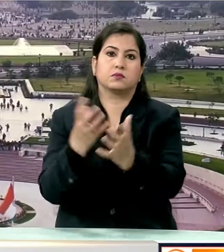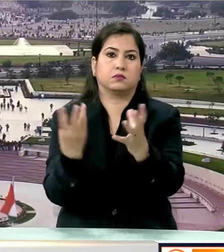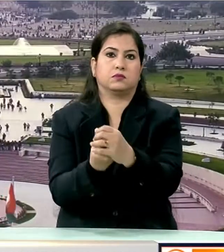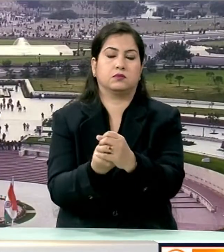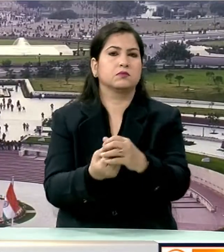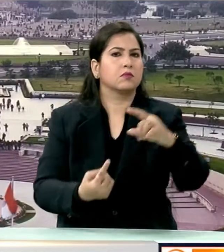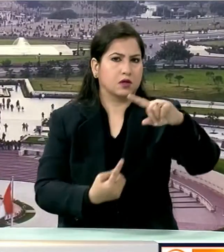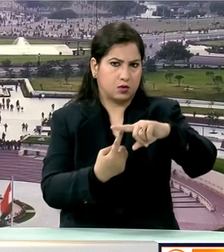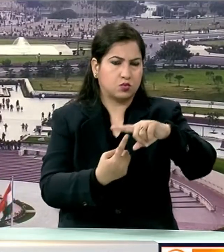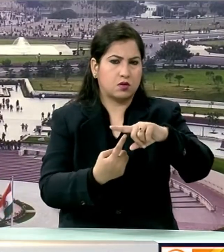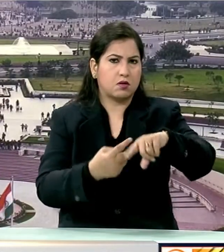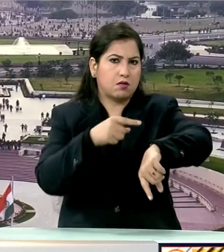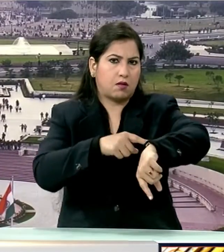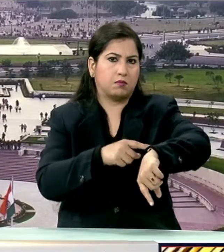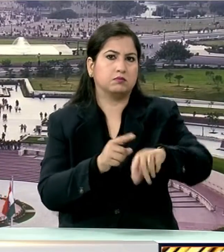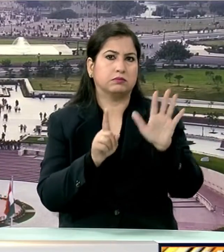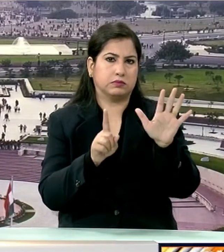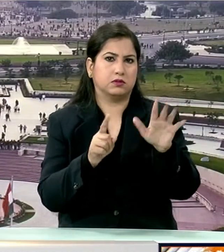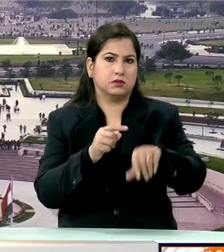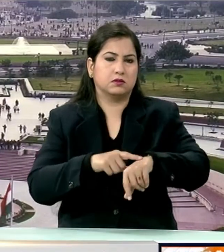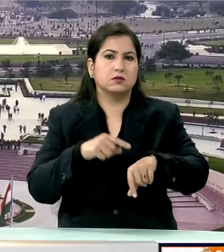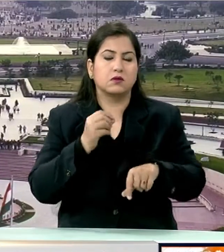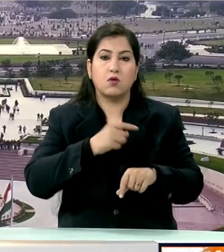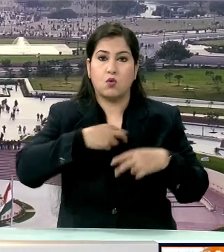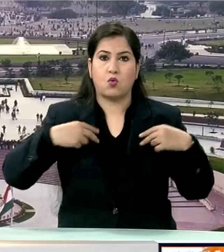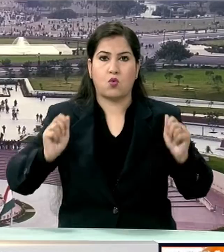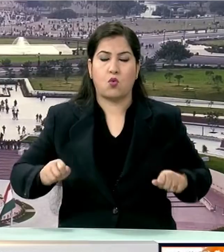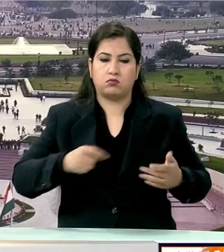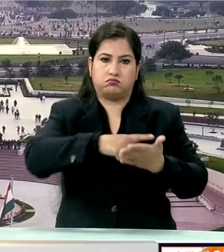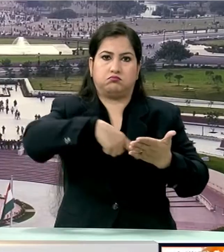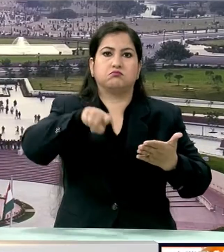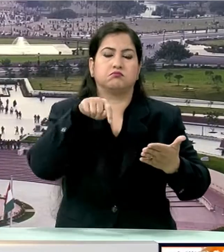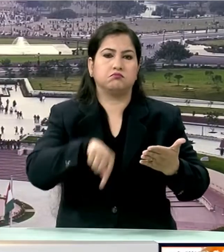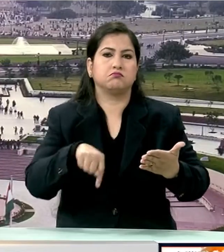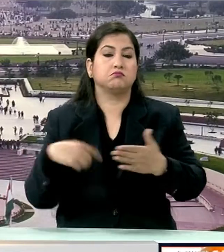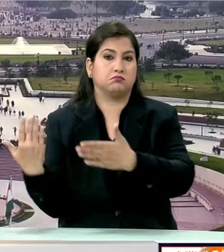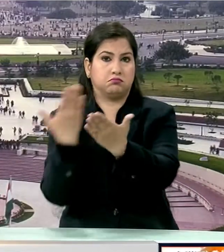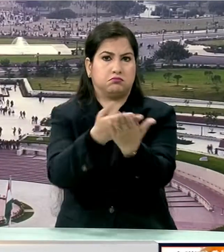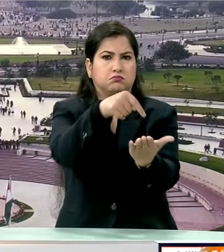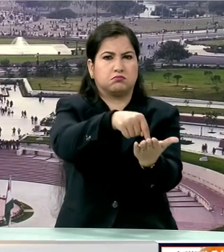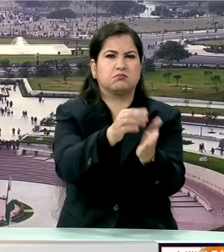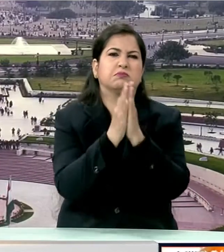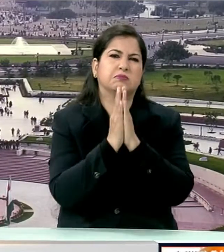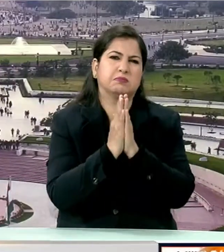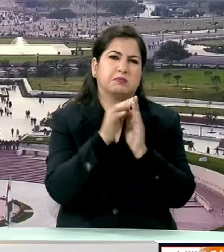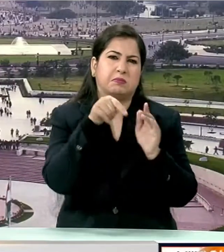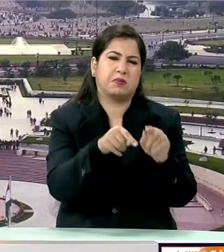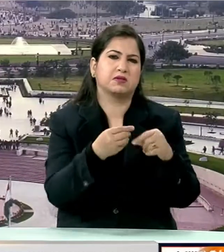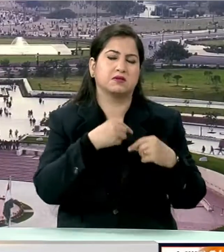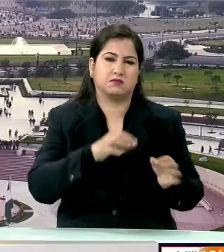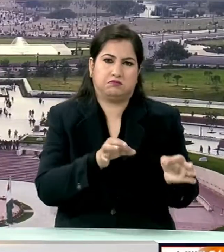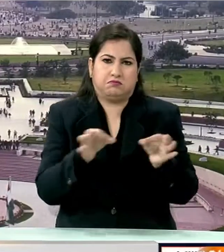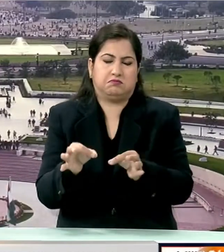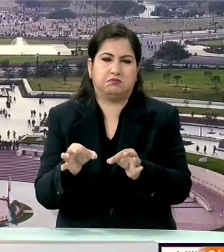on Tuesday at 6 a.m. The court passed the order on Pawan's plea, seeking to stay the execution as he has filed a mercy